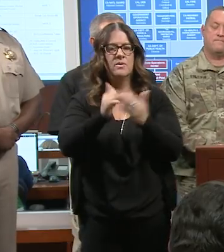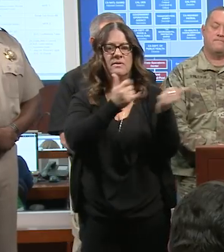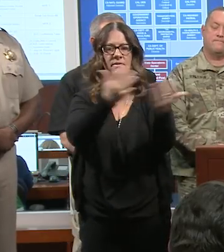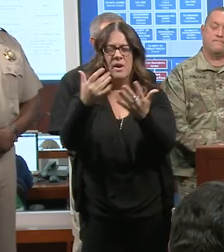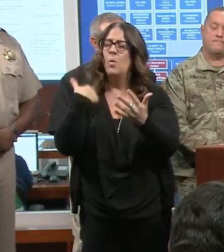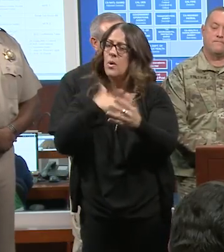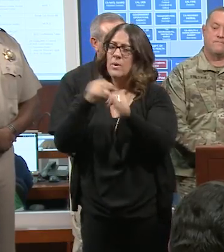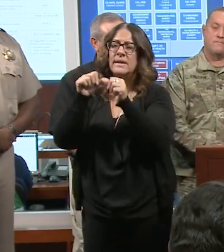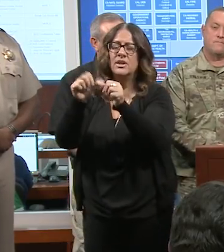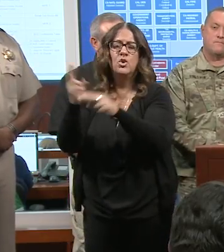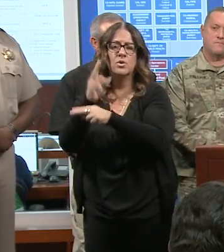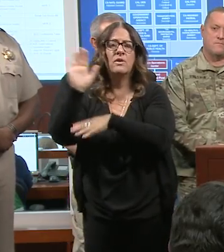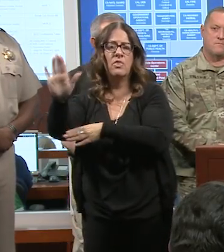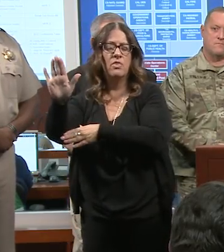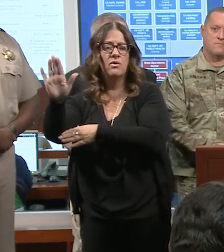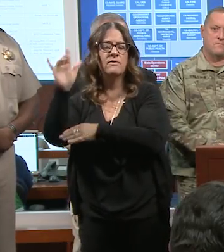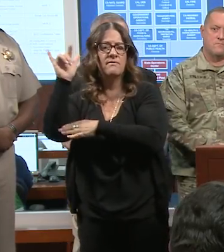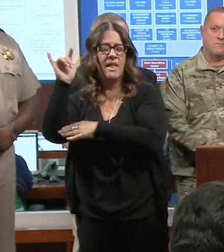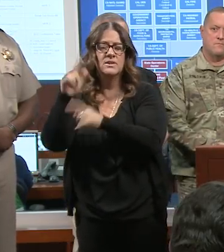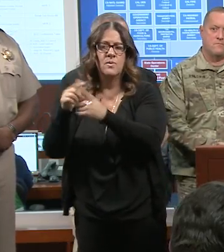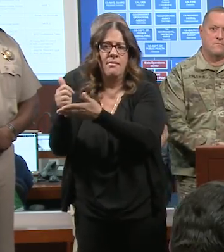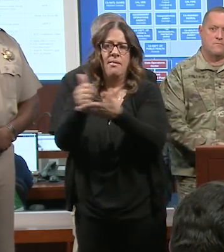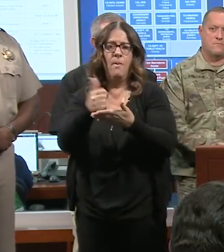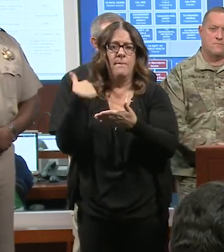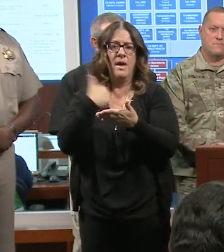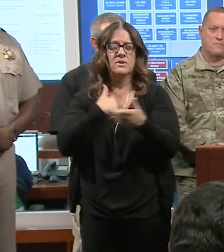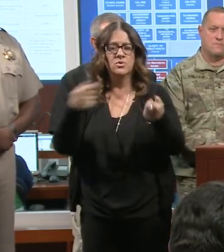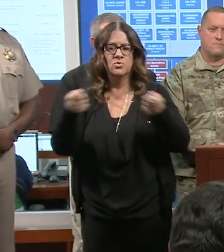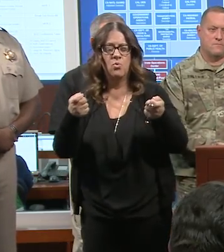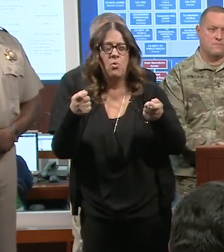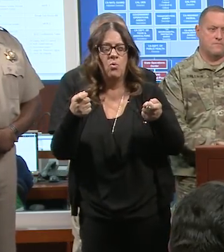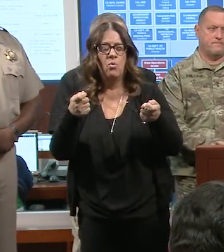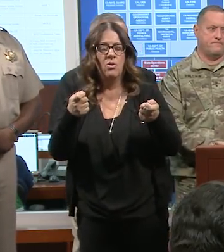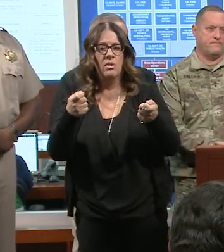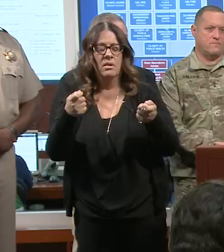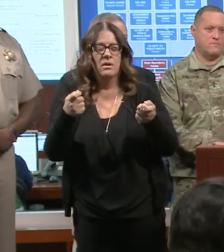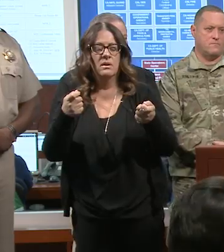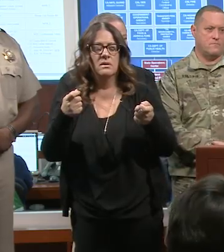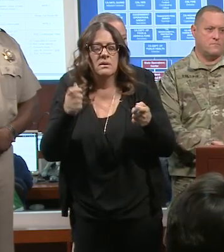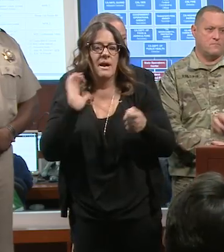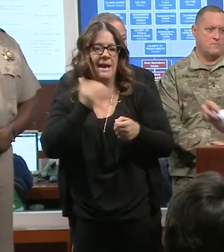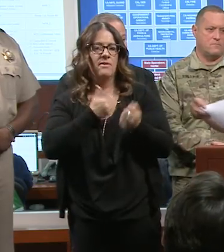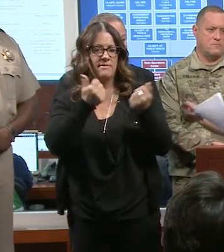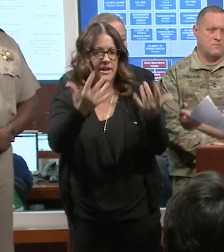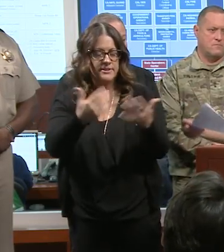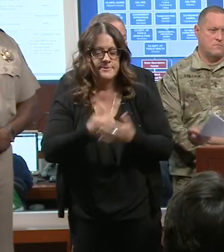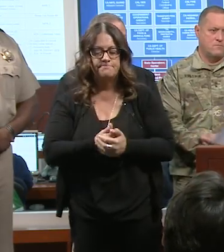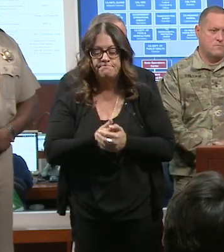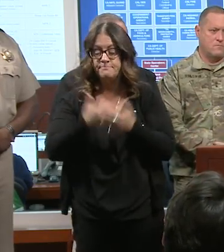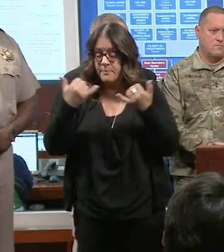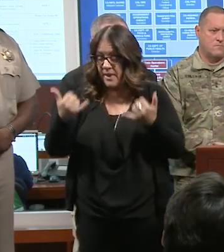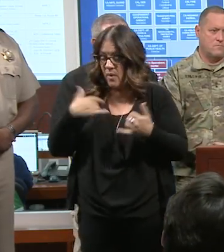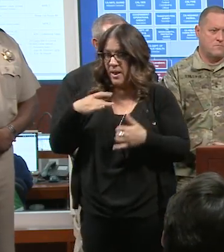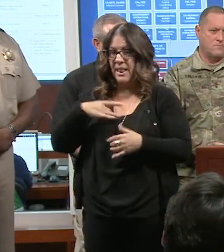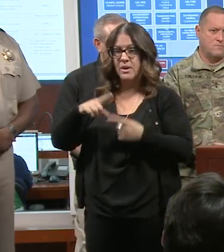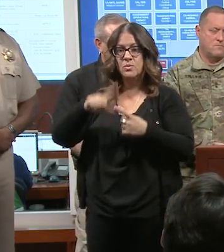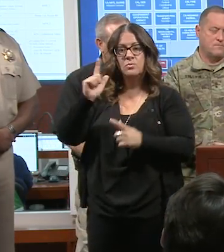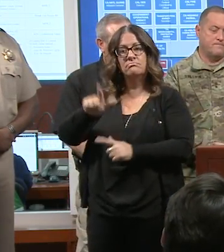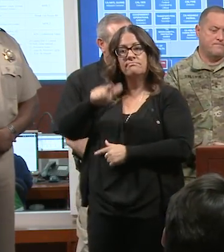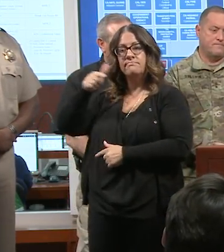as long as we can continue to fly and use them, and we will continue to do that. So with that, I will turn it over